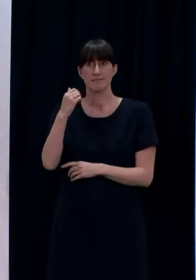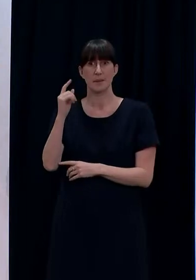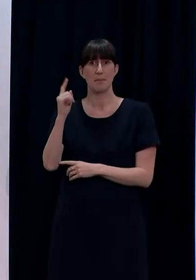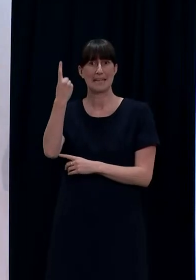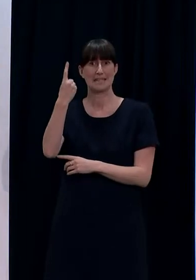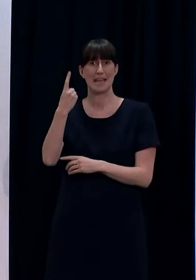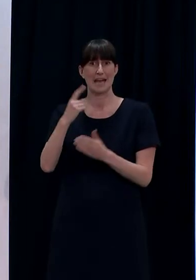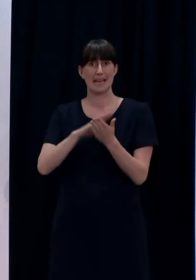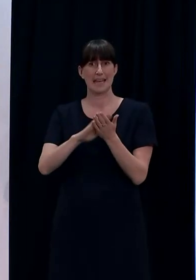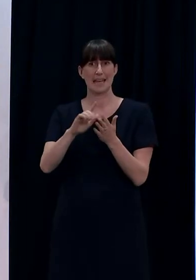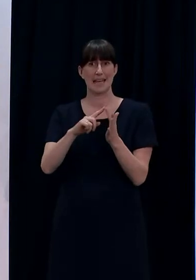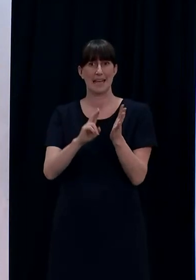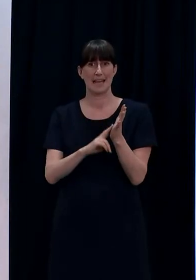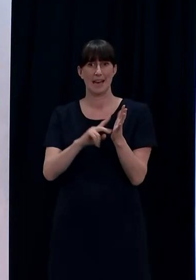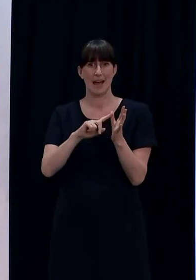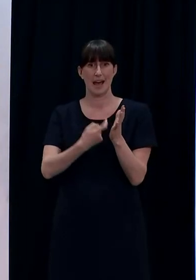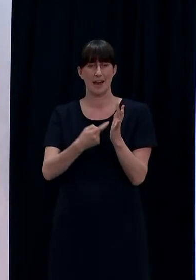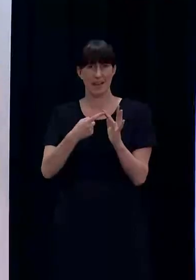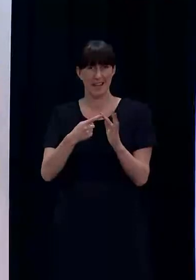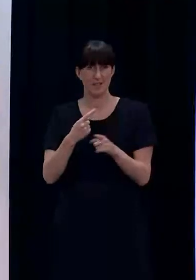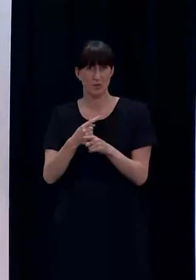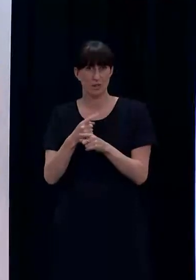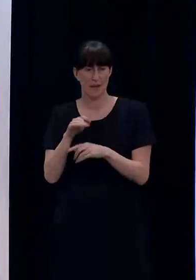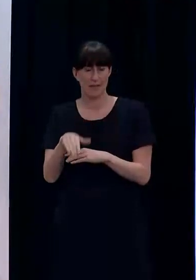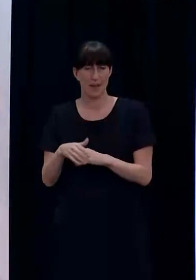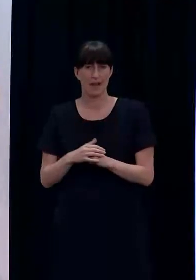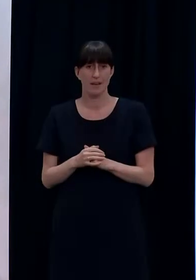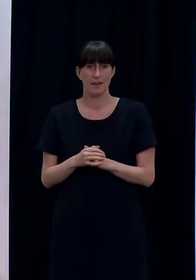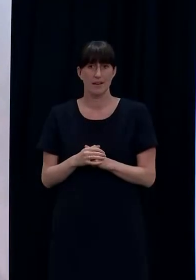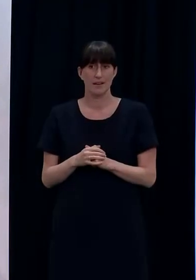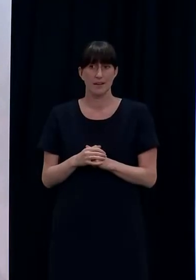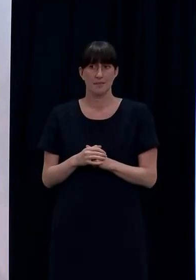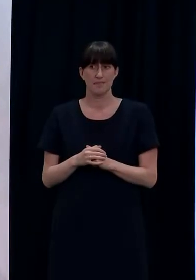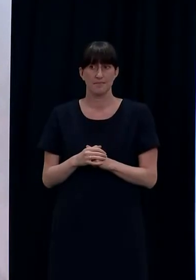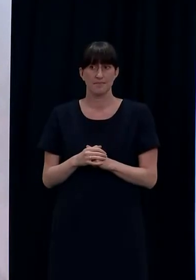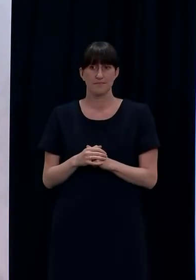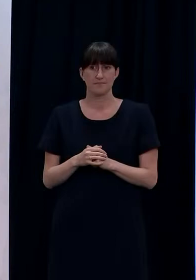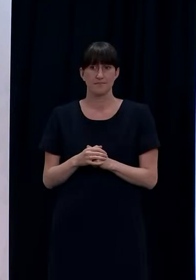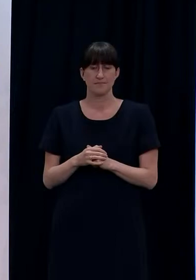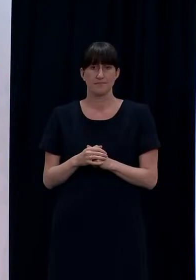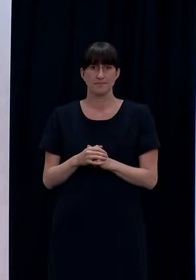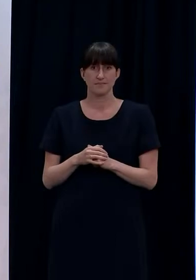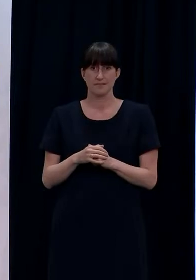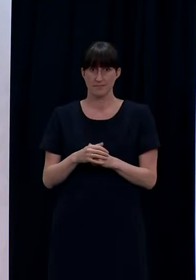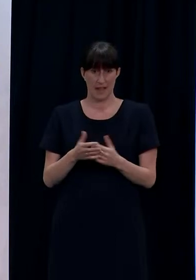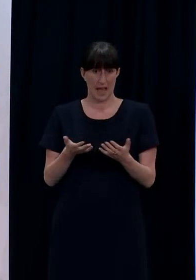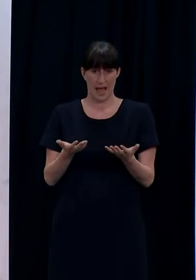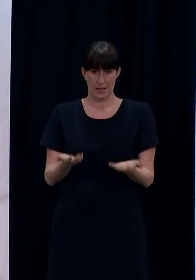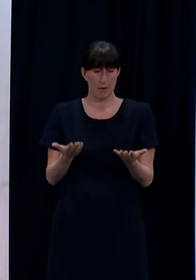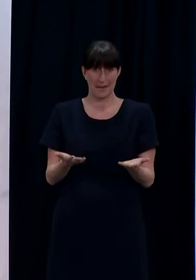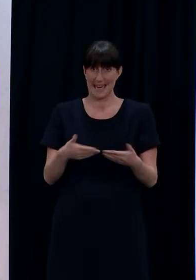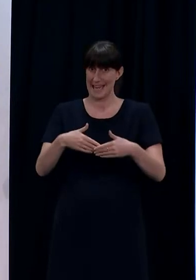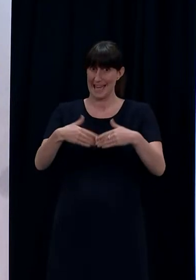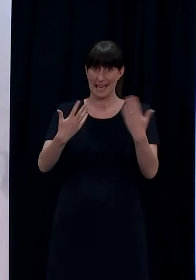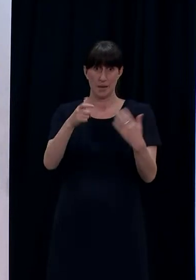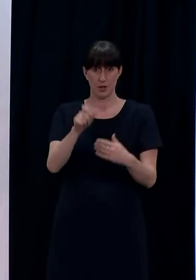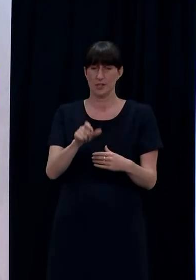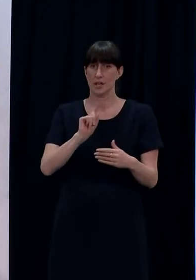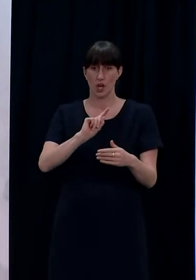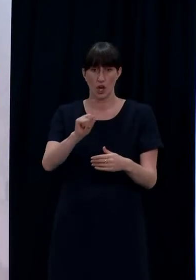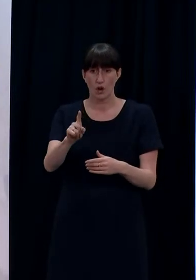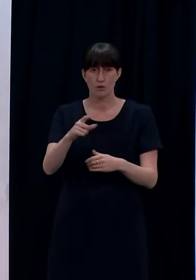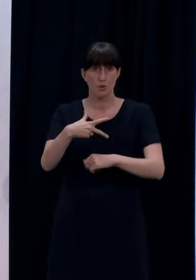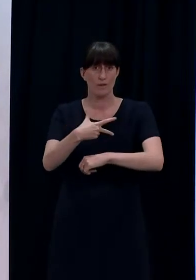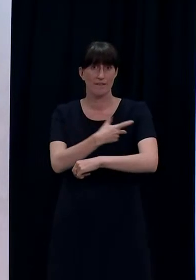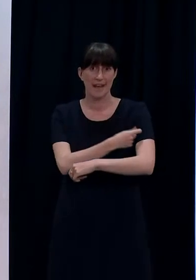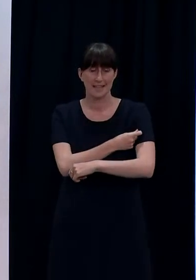that's where our push is coming. Where there isn't at the moment, there are people can go to vaccination centres, they can make bookings, and